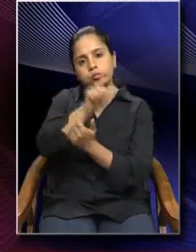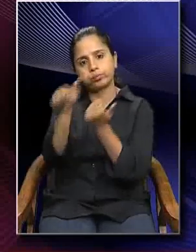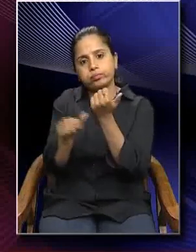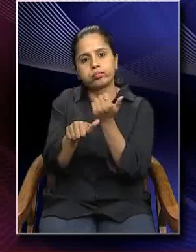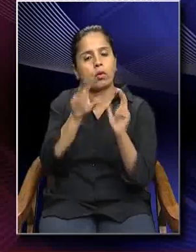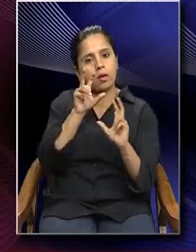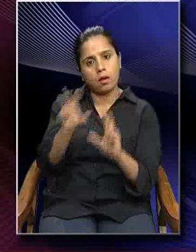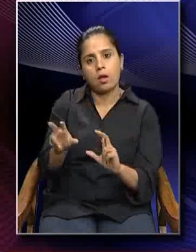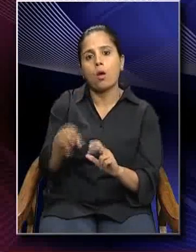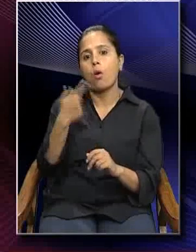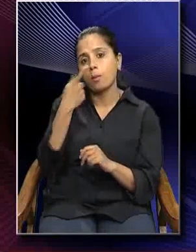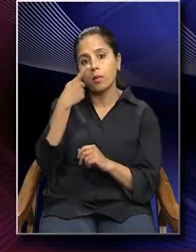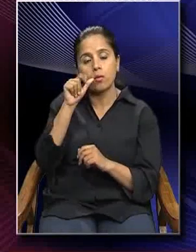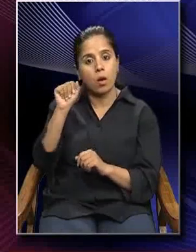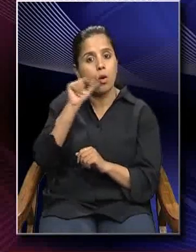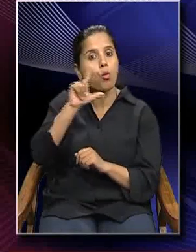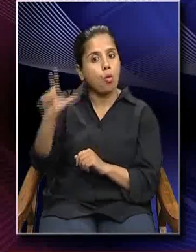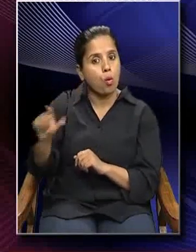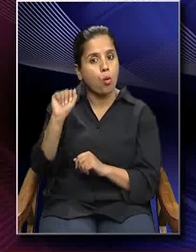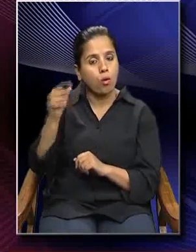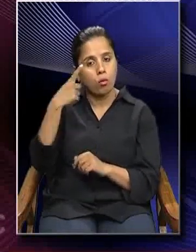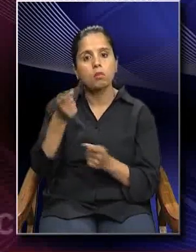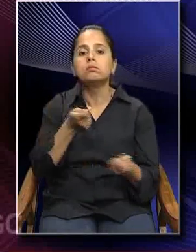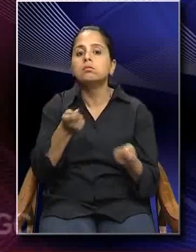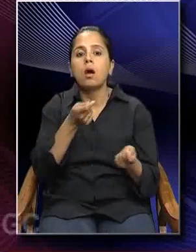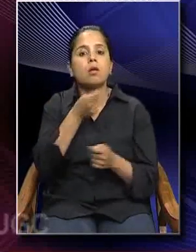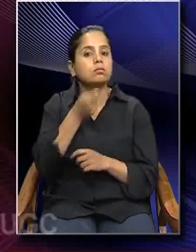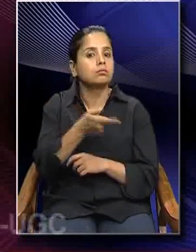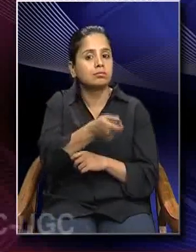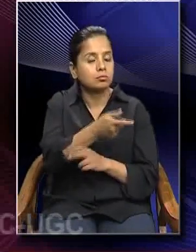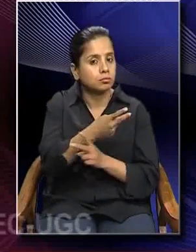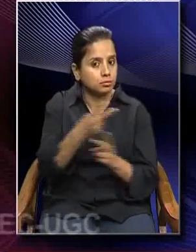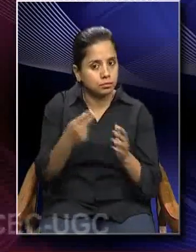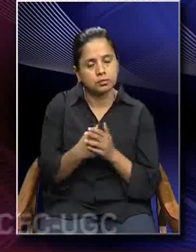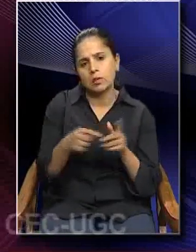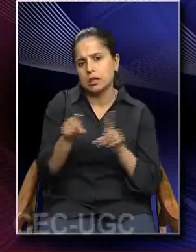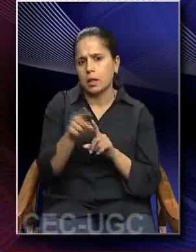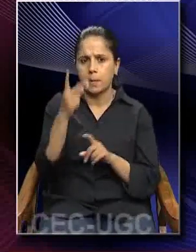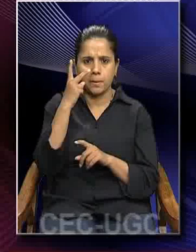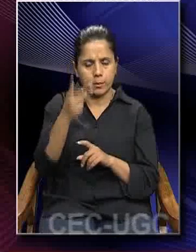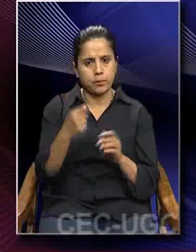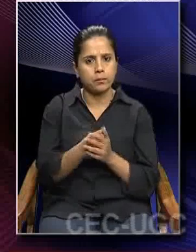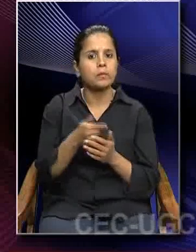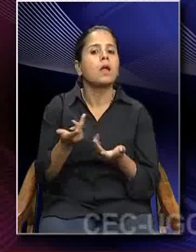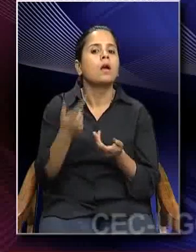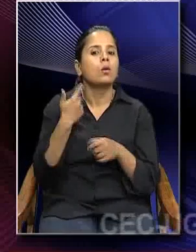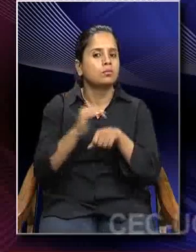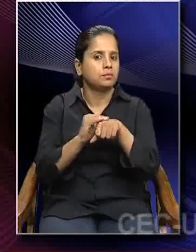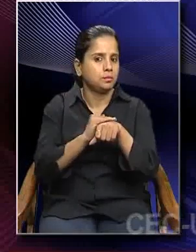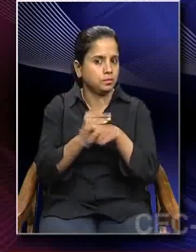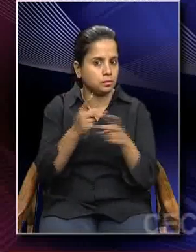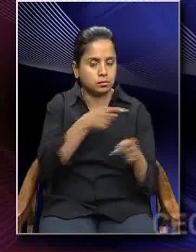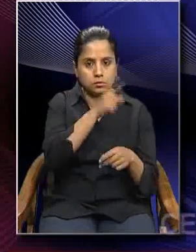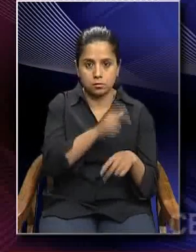and in-laws for her maintenance. So just like the servants, she had